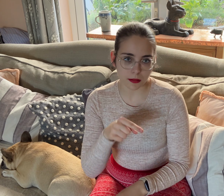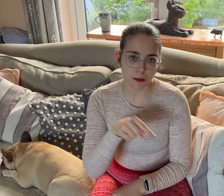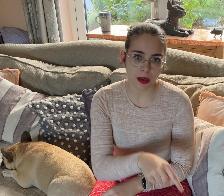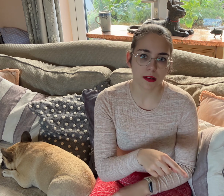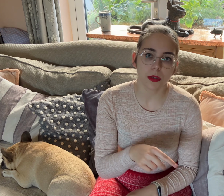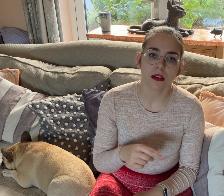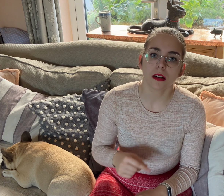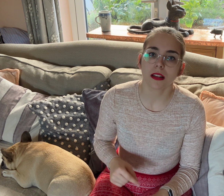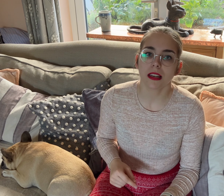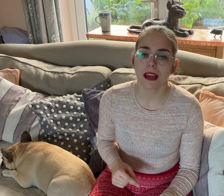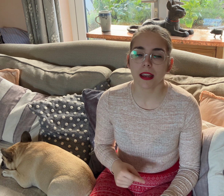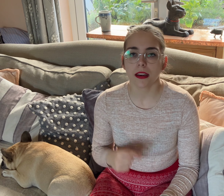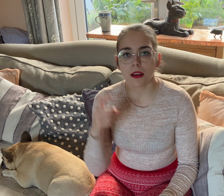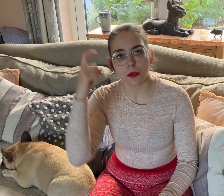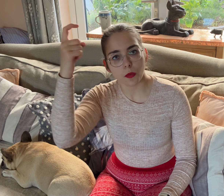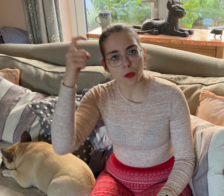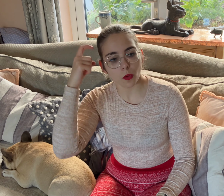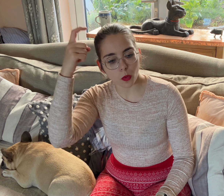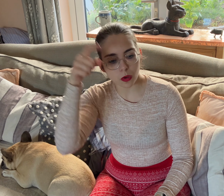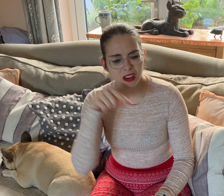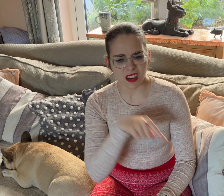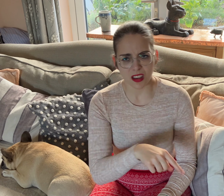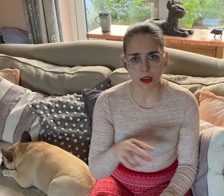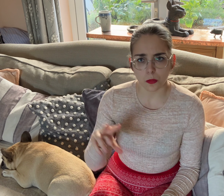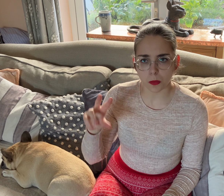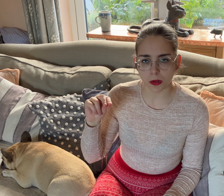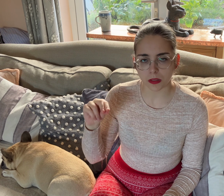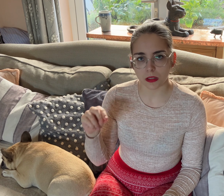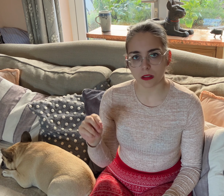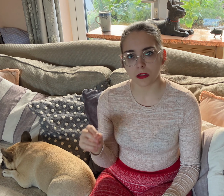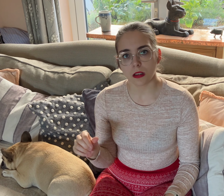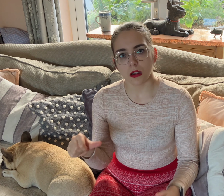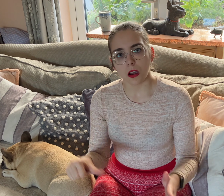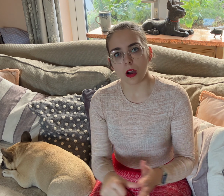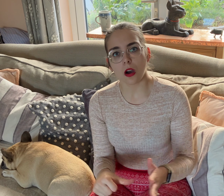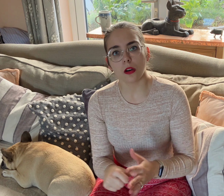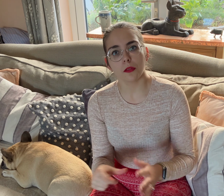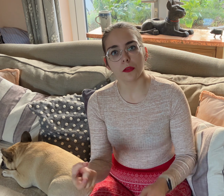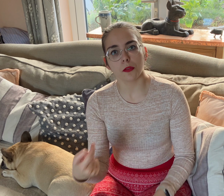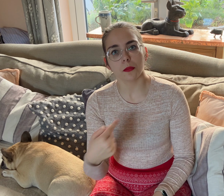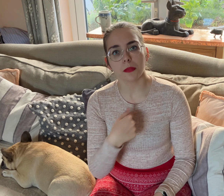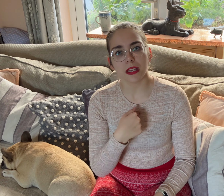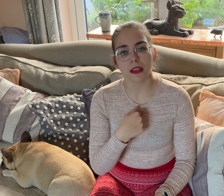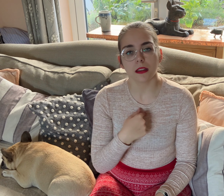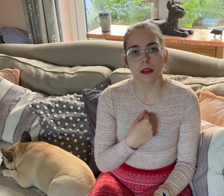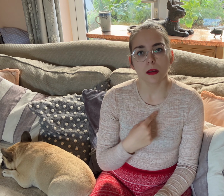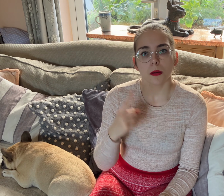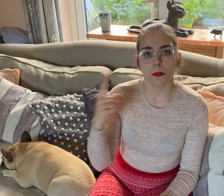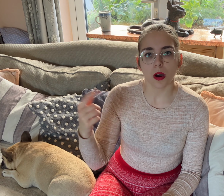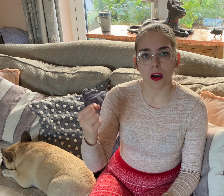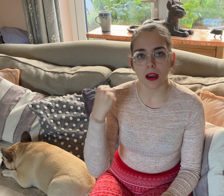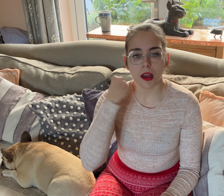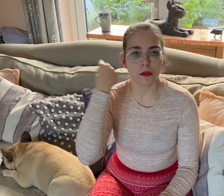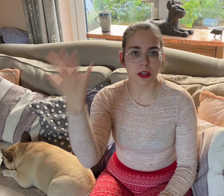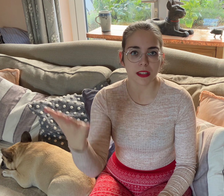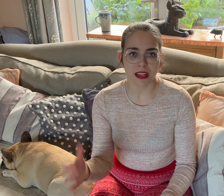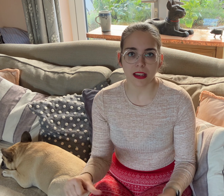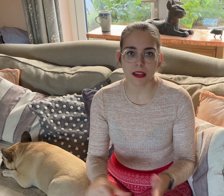bed, we gotta lay in it. Thought it wasn't hard for me. But every day it